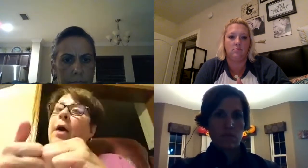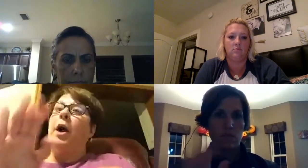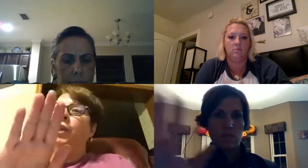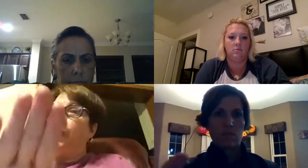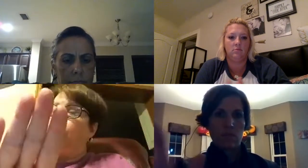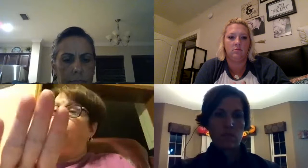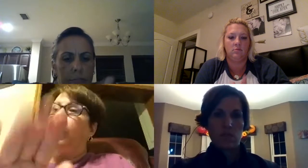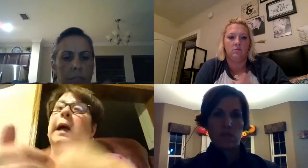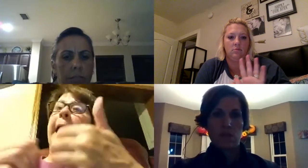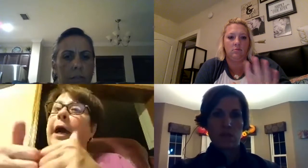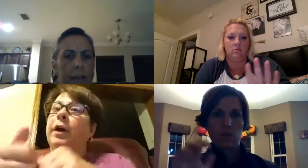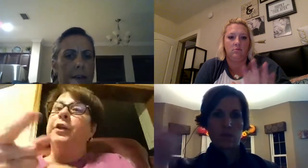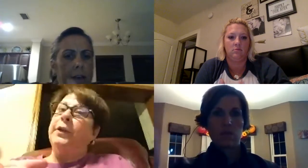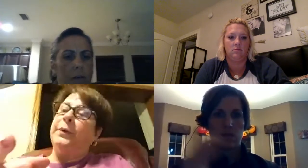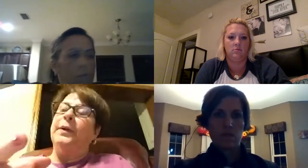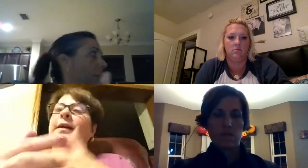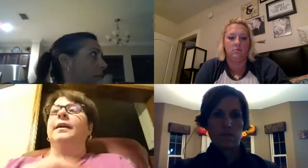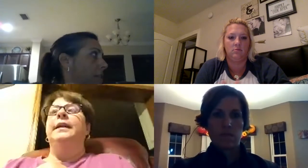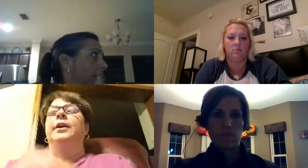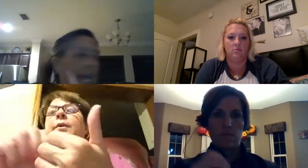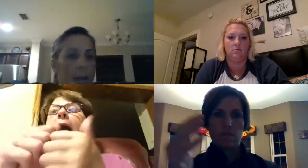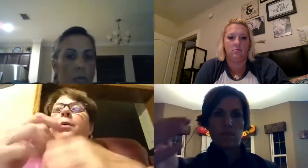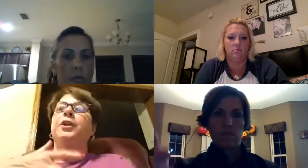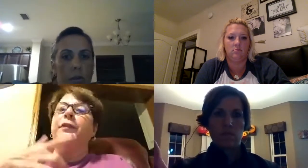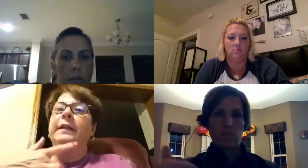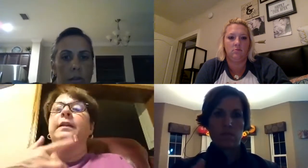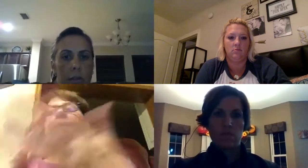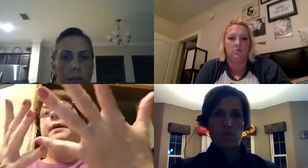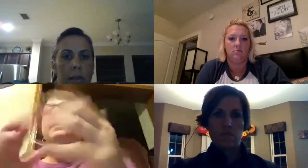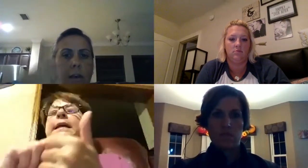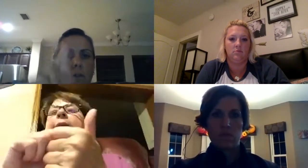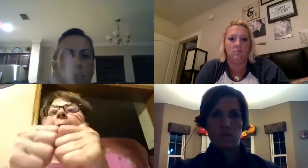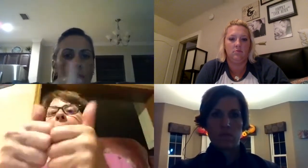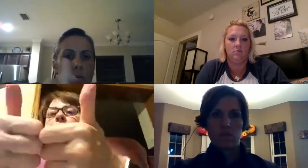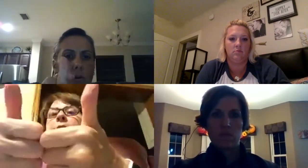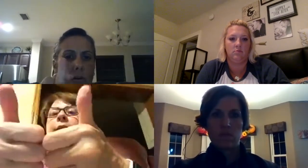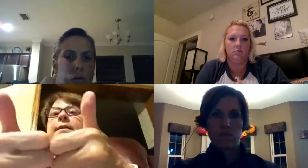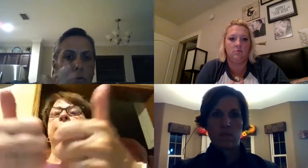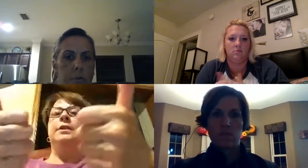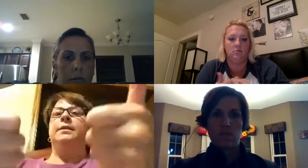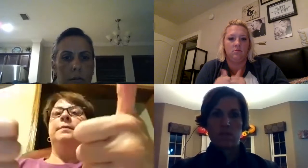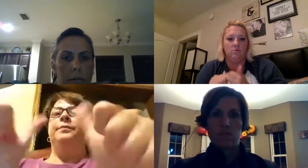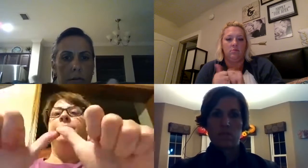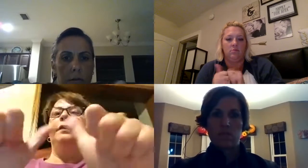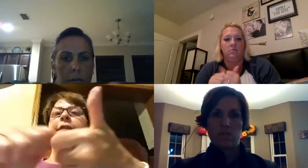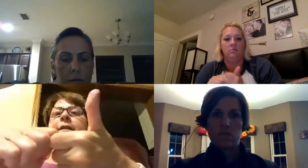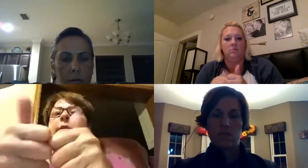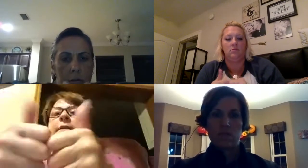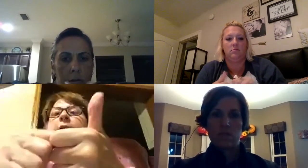are you? How are you? You know, how are you feeling? But it's how, and it's just your fist and